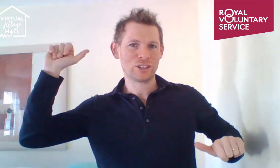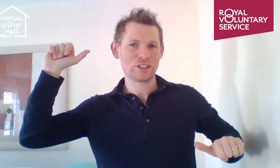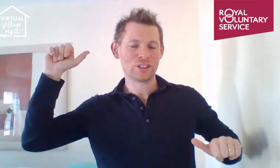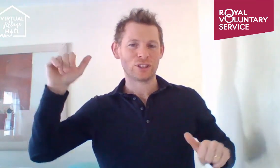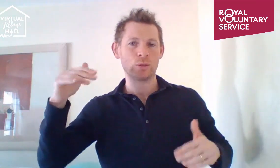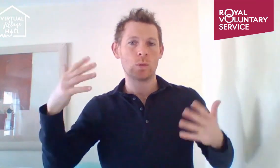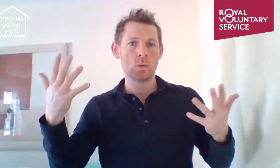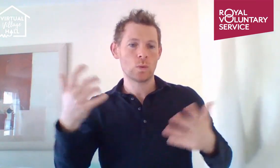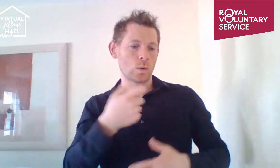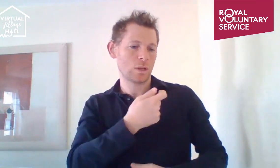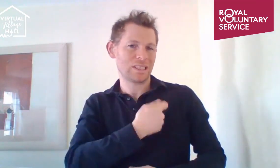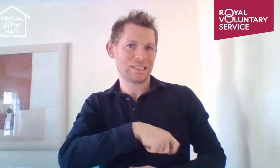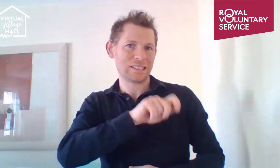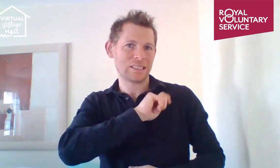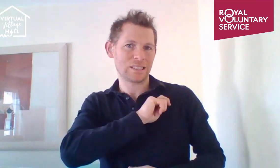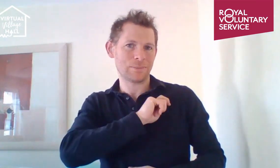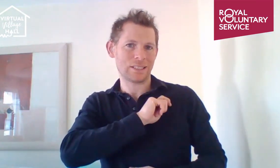Spanish or Spanish.